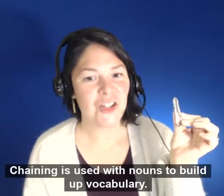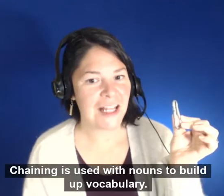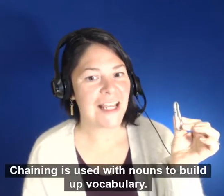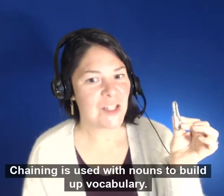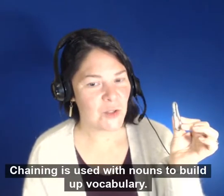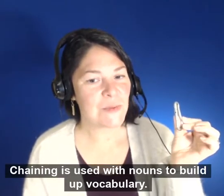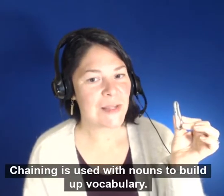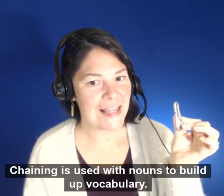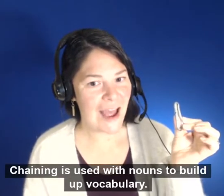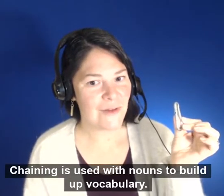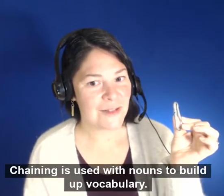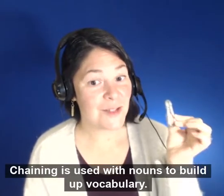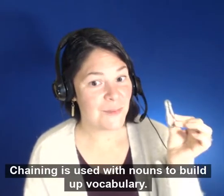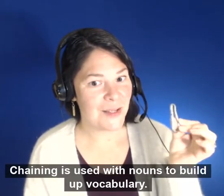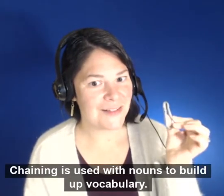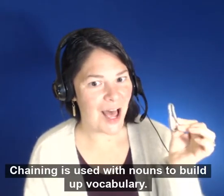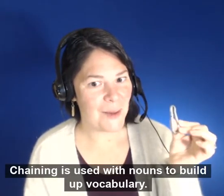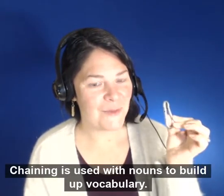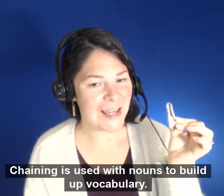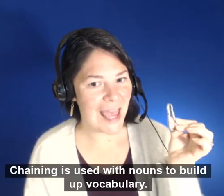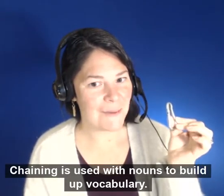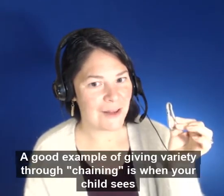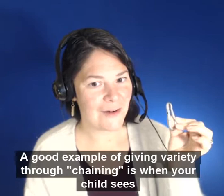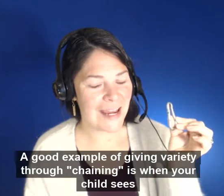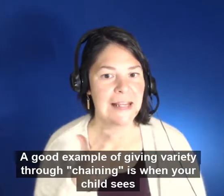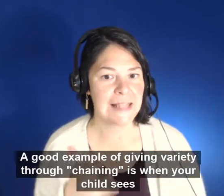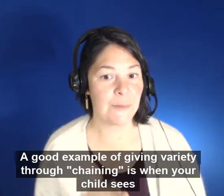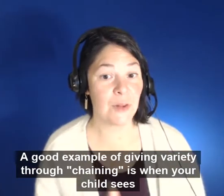Chaining is used with nouns to build up vocabulary. An